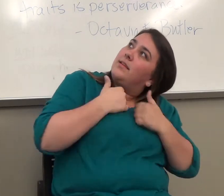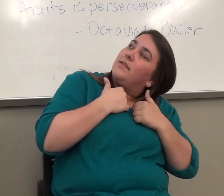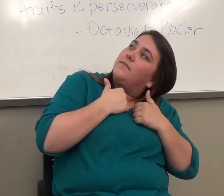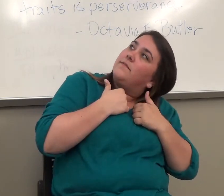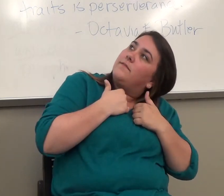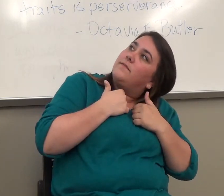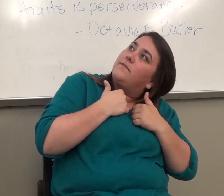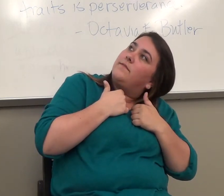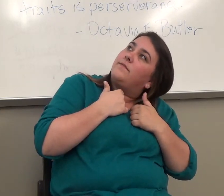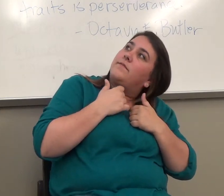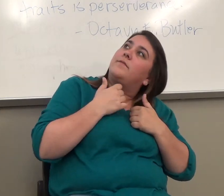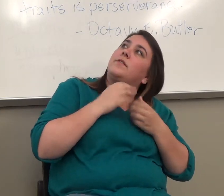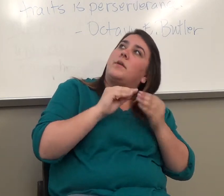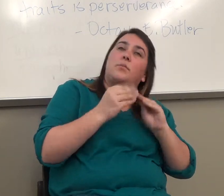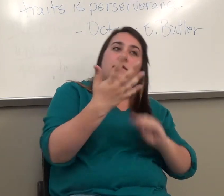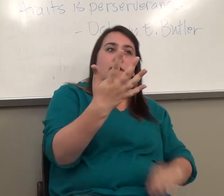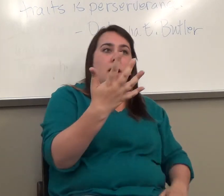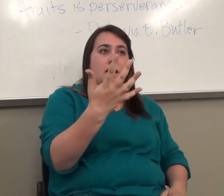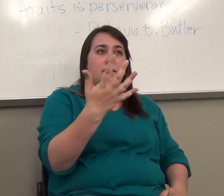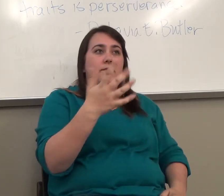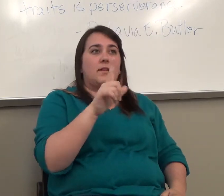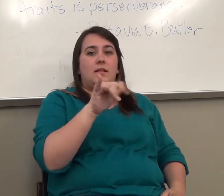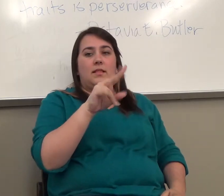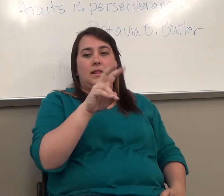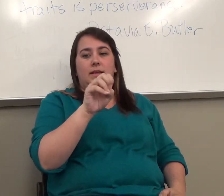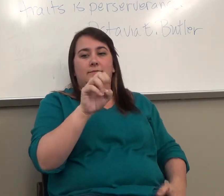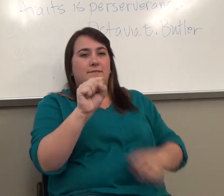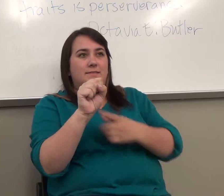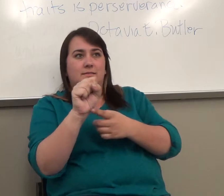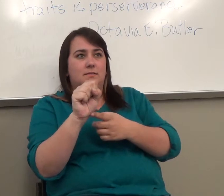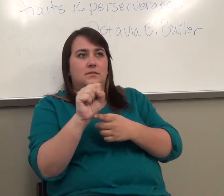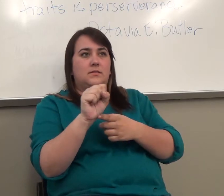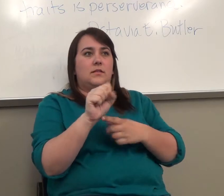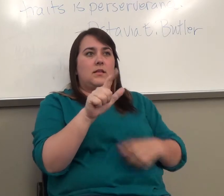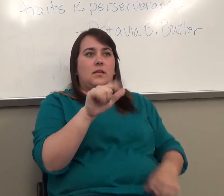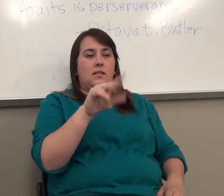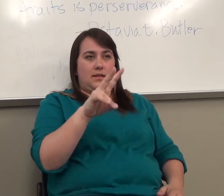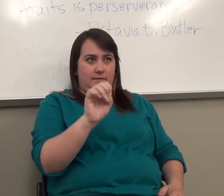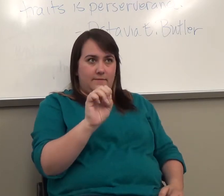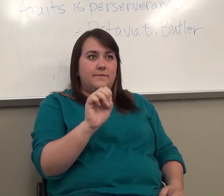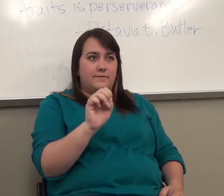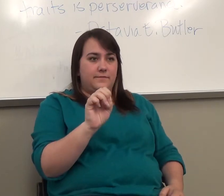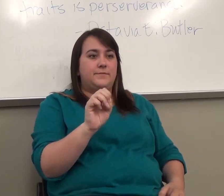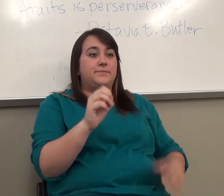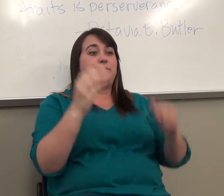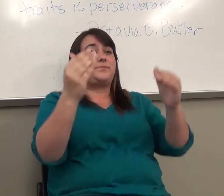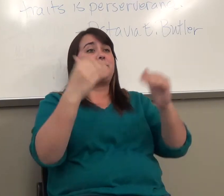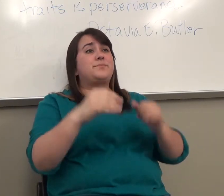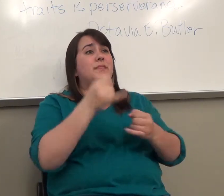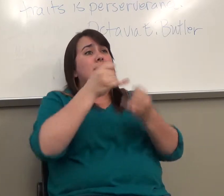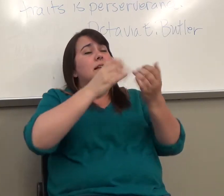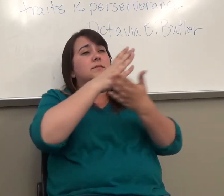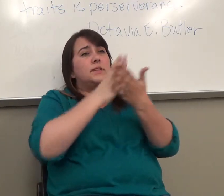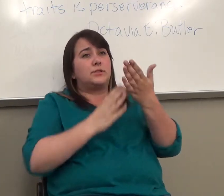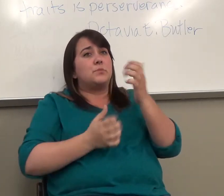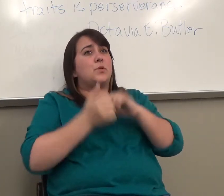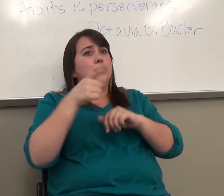and it always happens, people either got these all right or got them all wrong. There was kind of no in between on this.